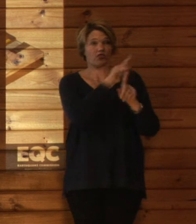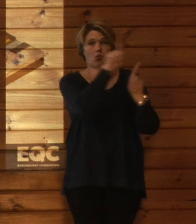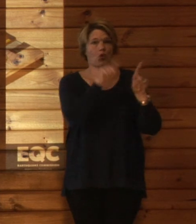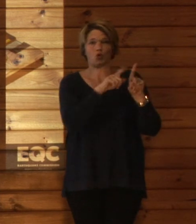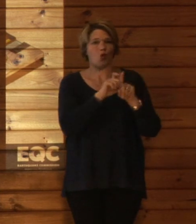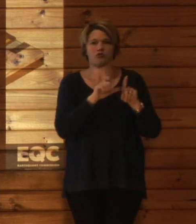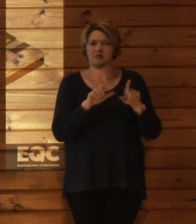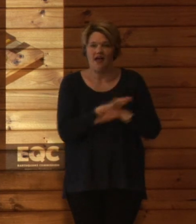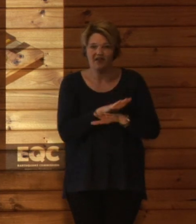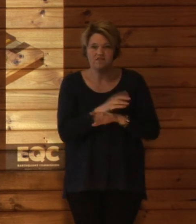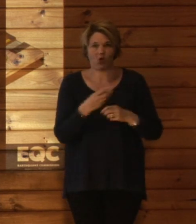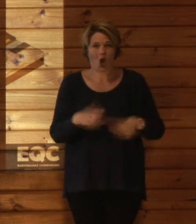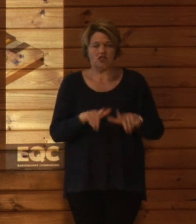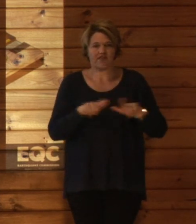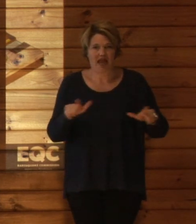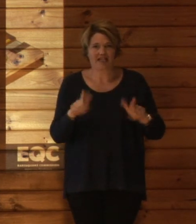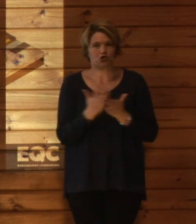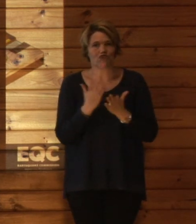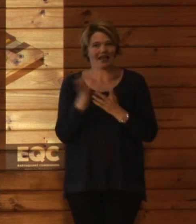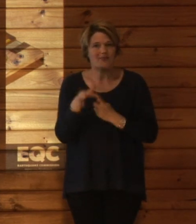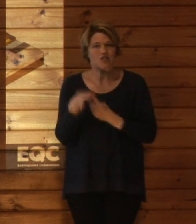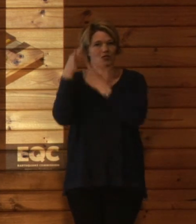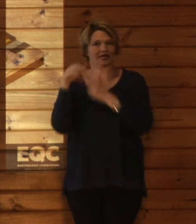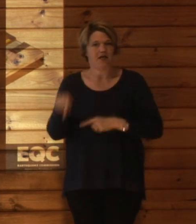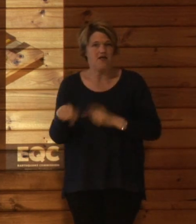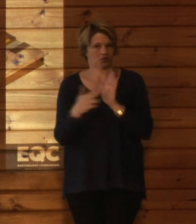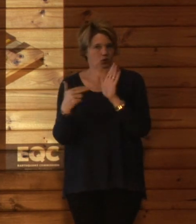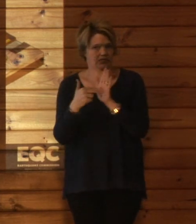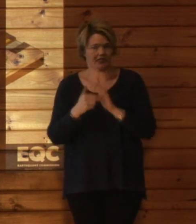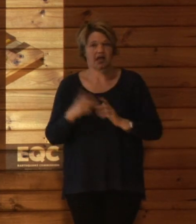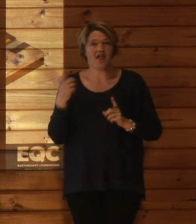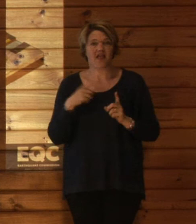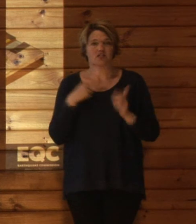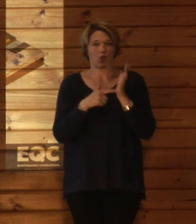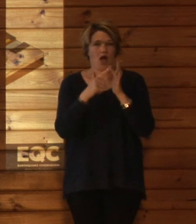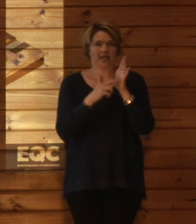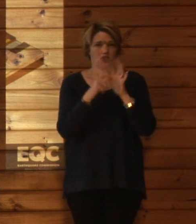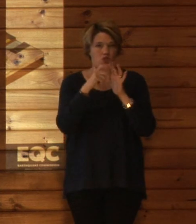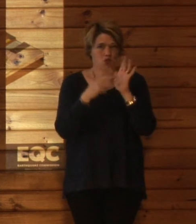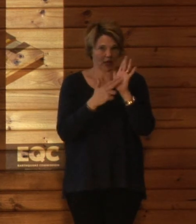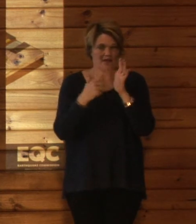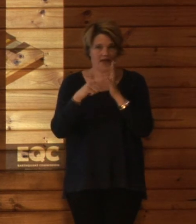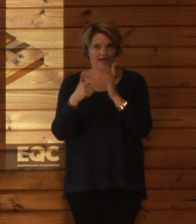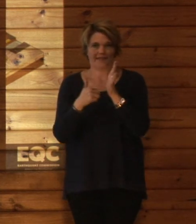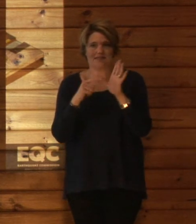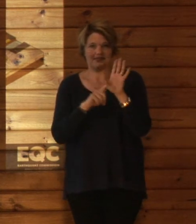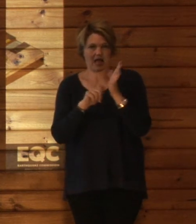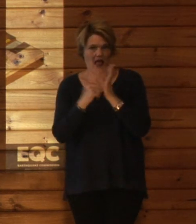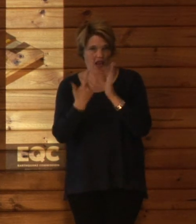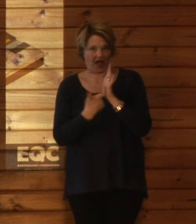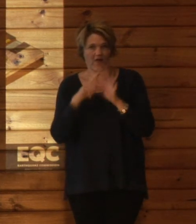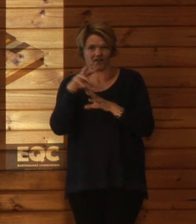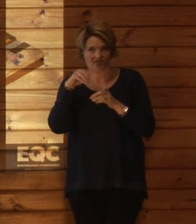respect. That's the reason why Tonkin and Taylor has been involved as geotechnical engineers. EQC needed to understand the land and the damage to the